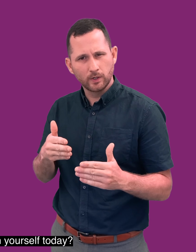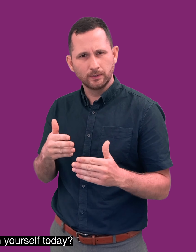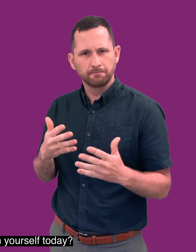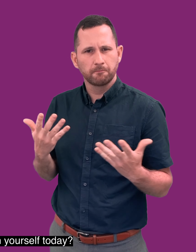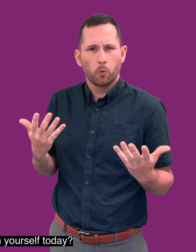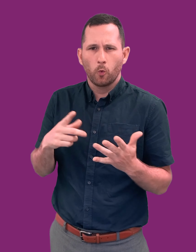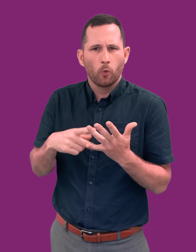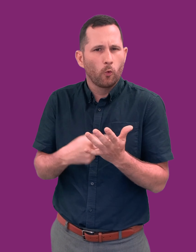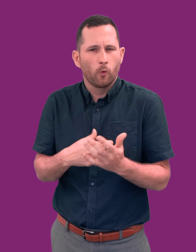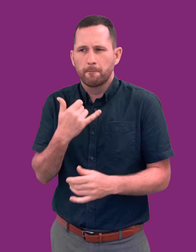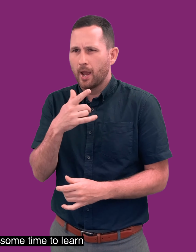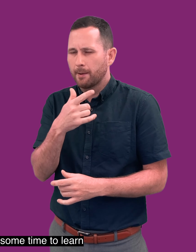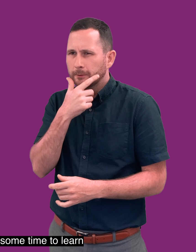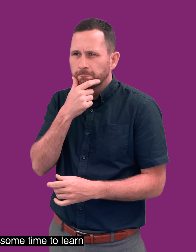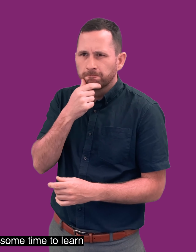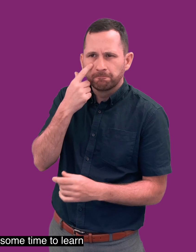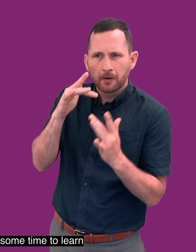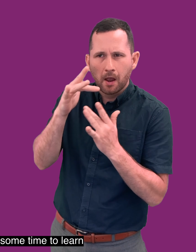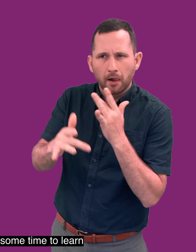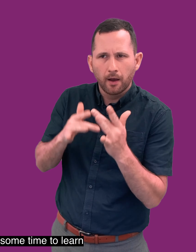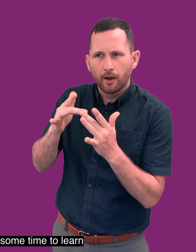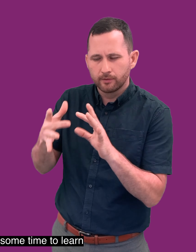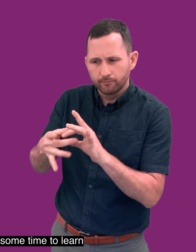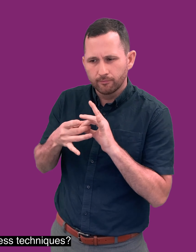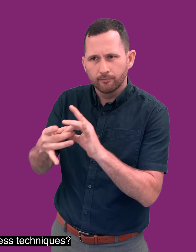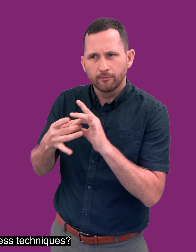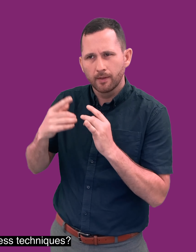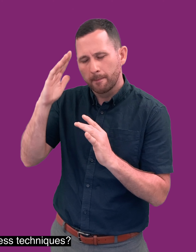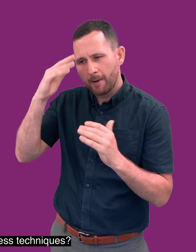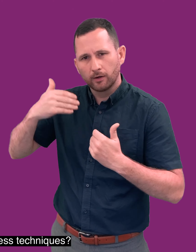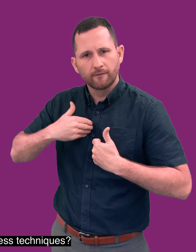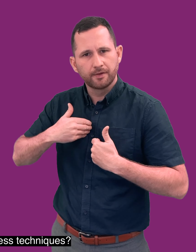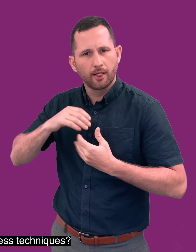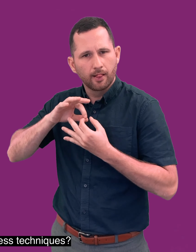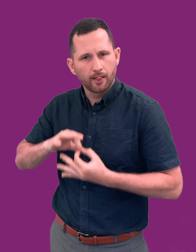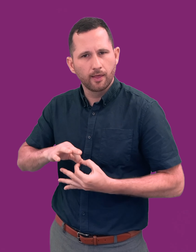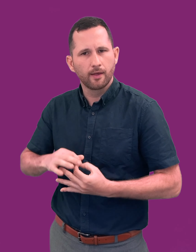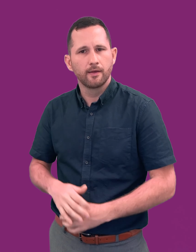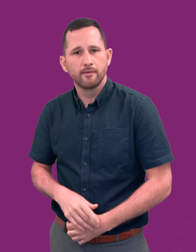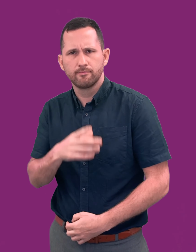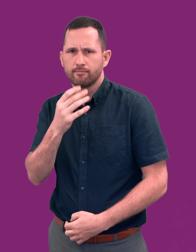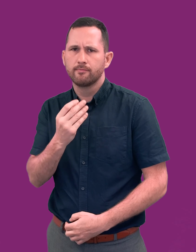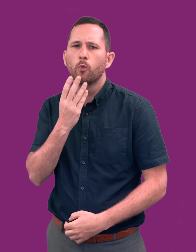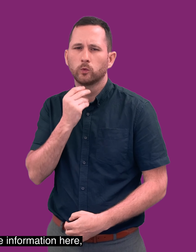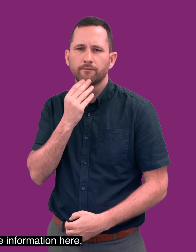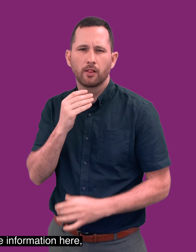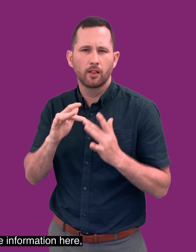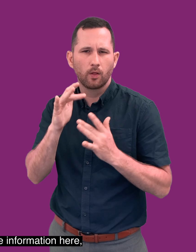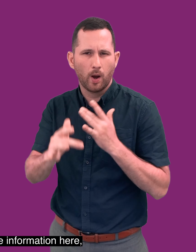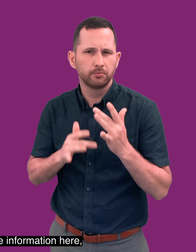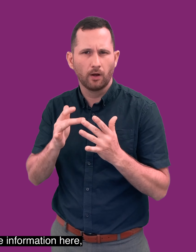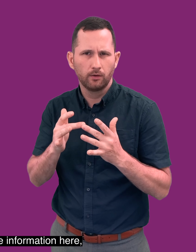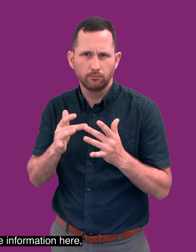today? How about taking some time to learn some mindfulness techniques? You can find